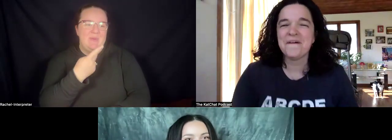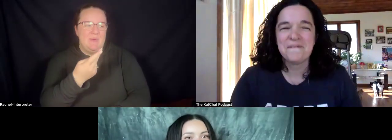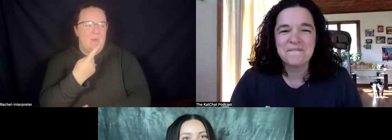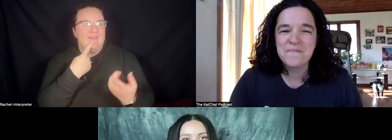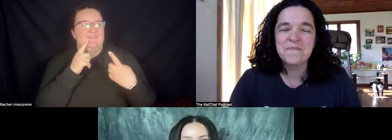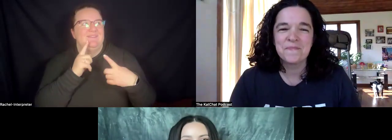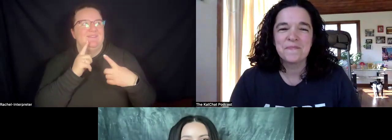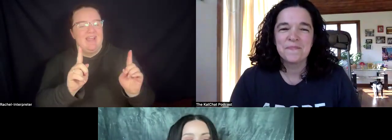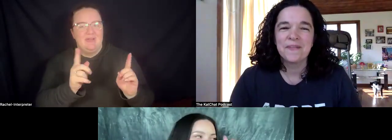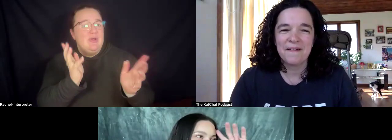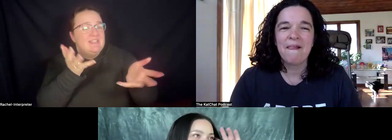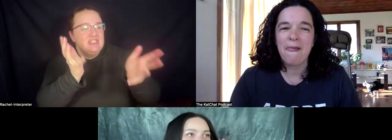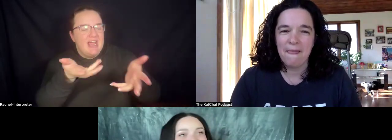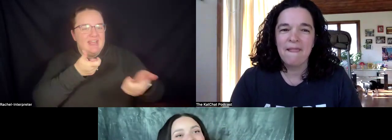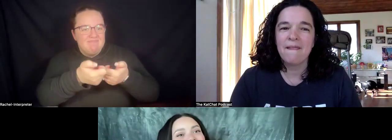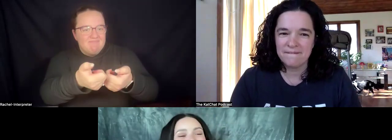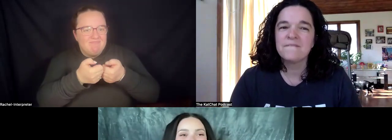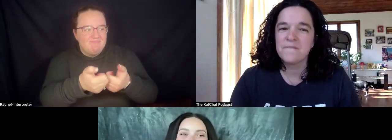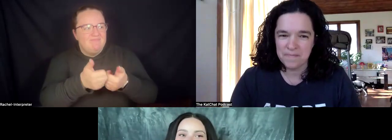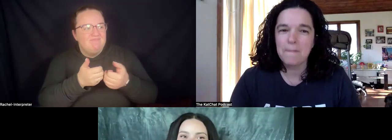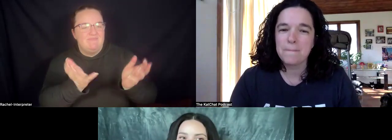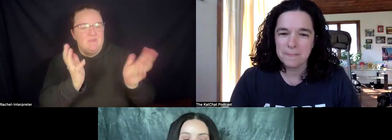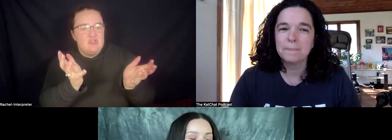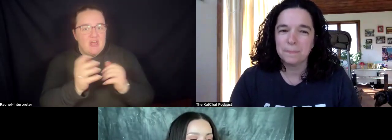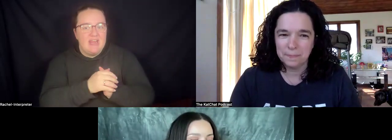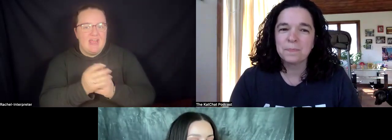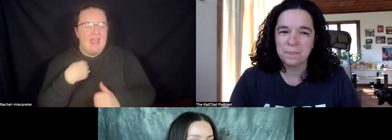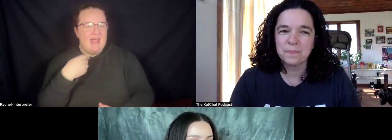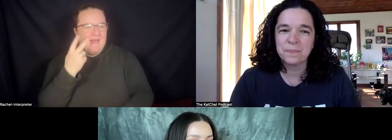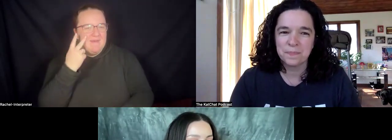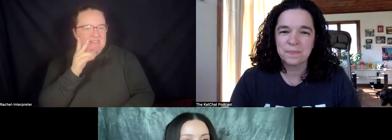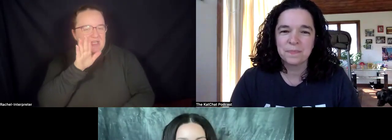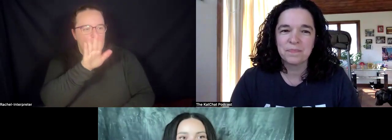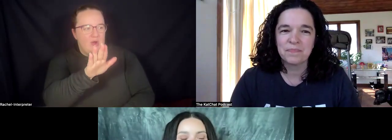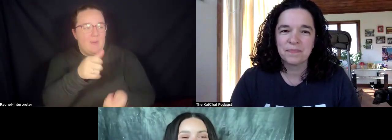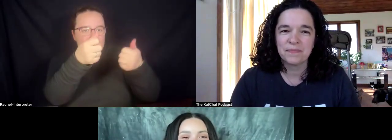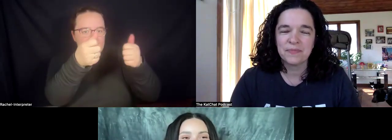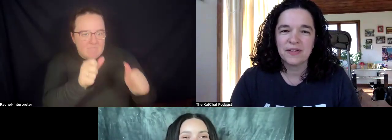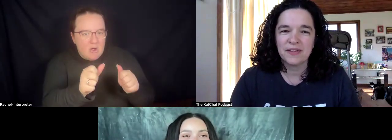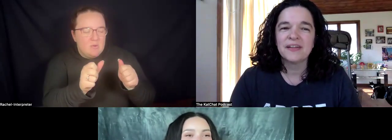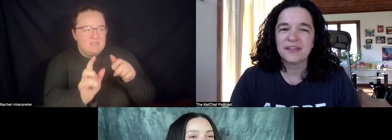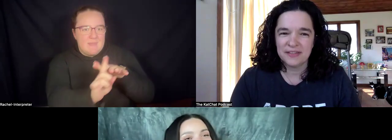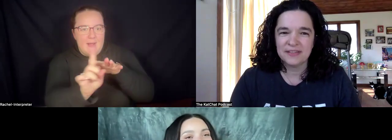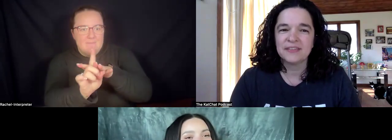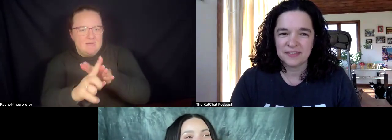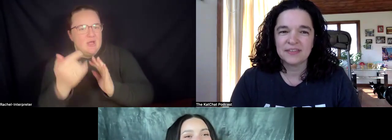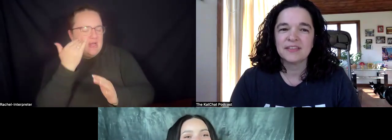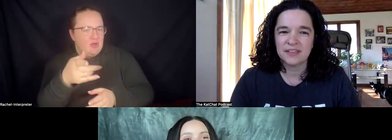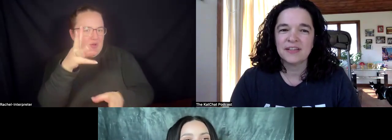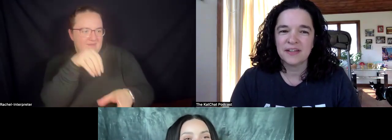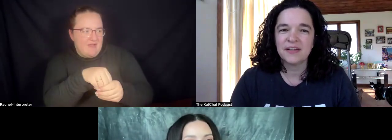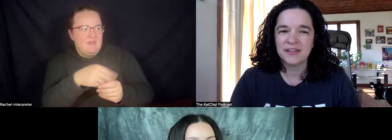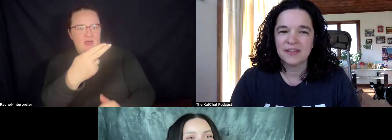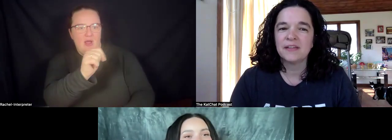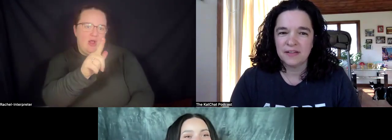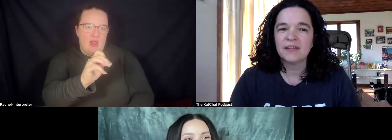able to we've been chatting. I've seen your posts and everything come up before, so I know you're part of the